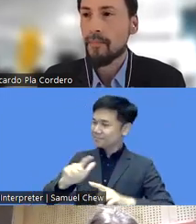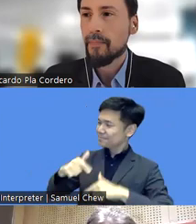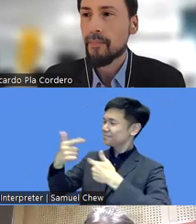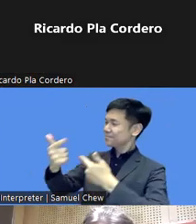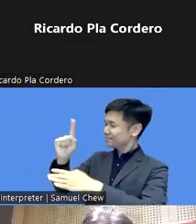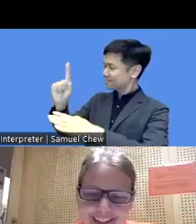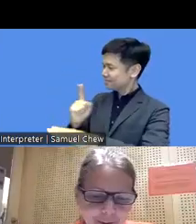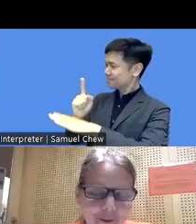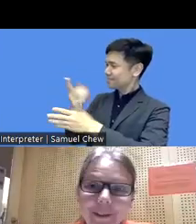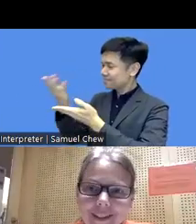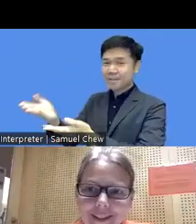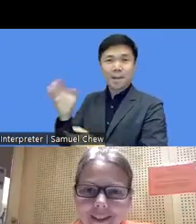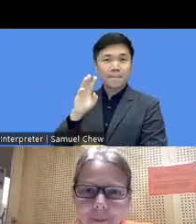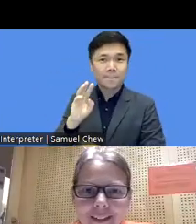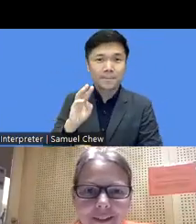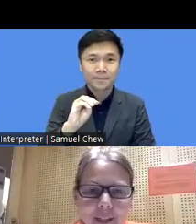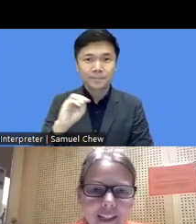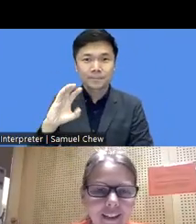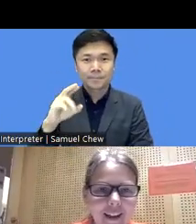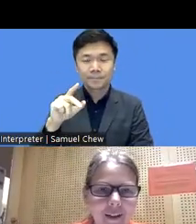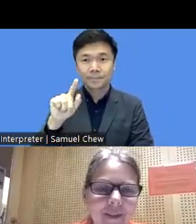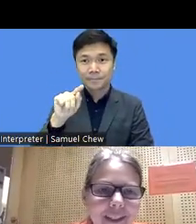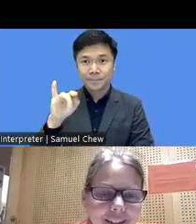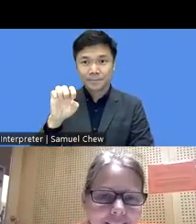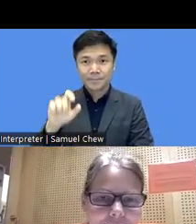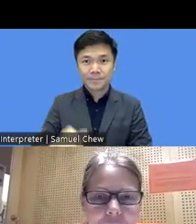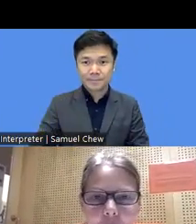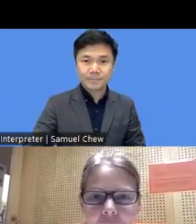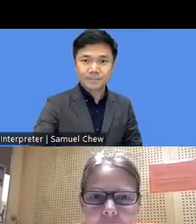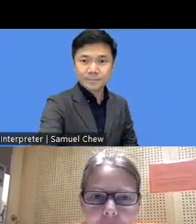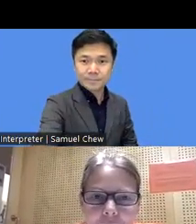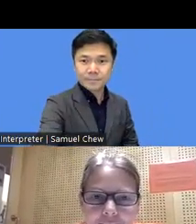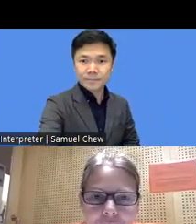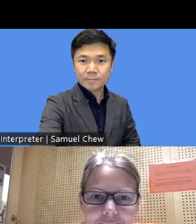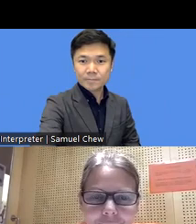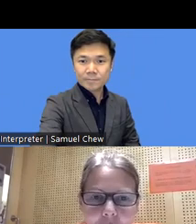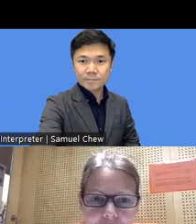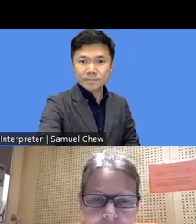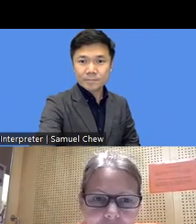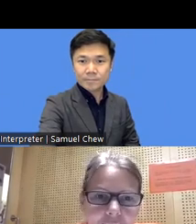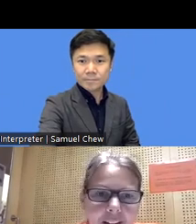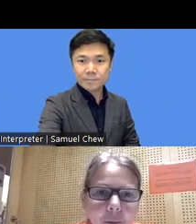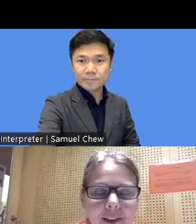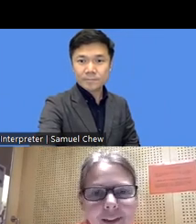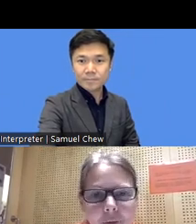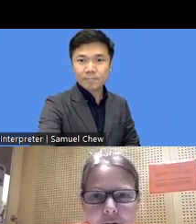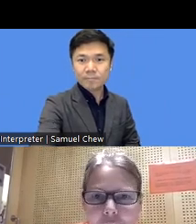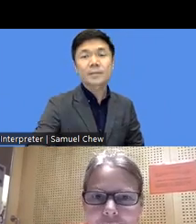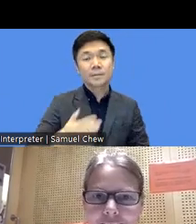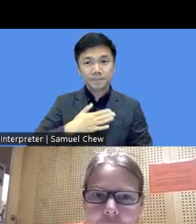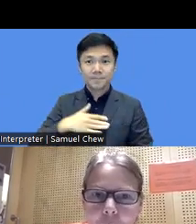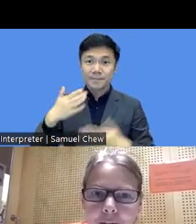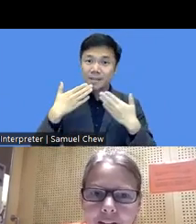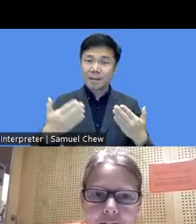Okay, thanks a lot, Ricardo. So this is Machtel speaking. I'm the Senior Community-Based Protection Officer within the Division